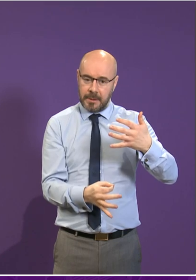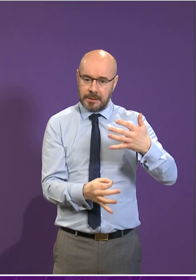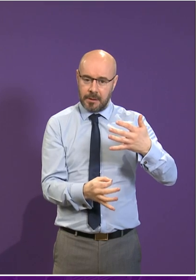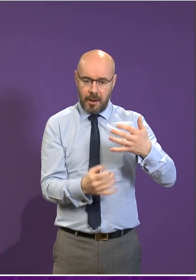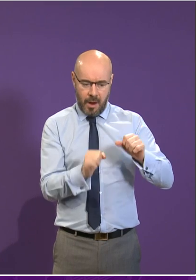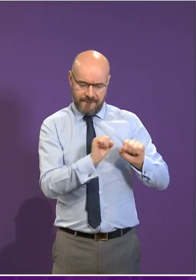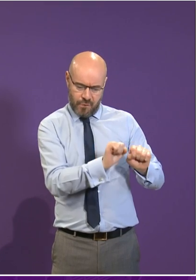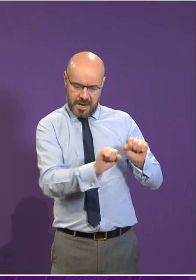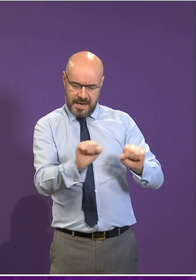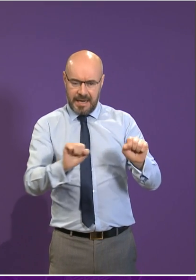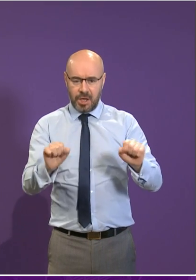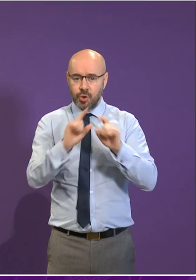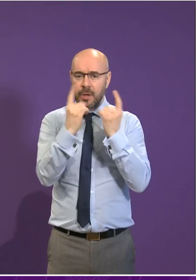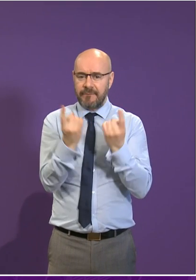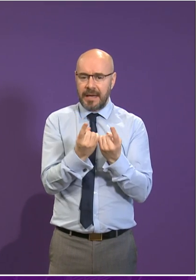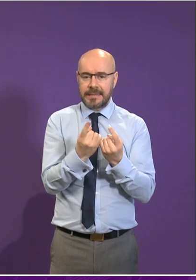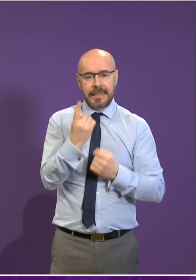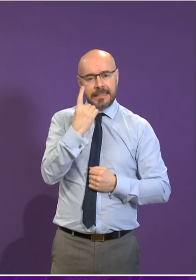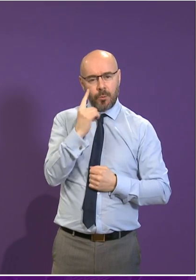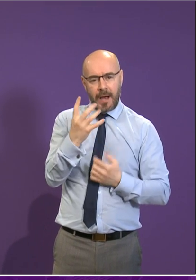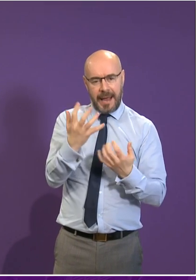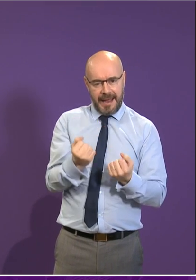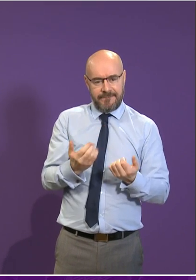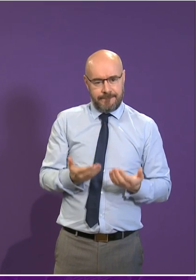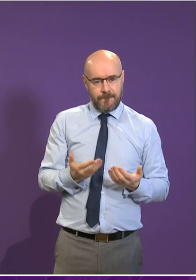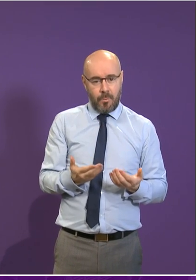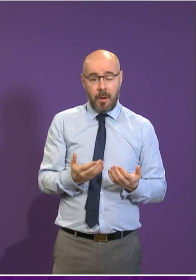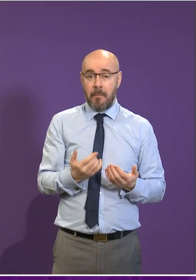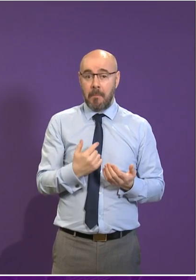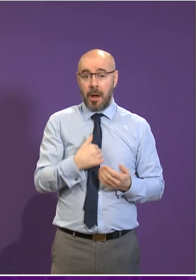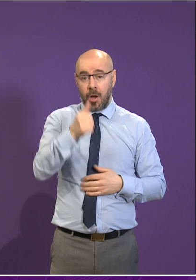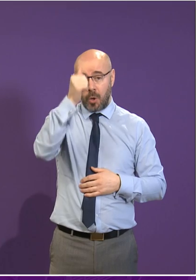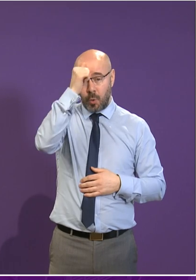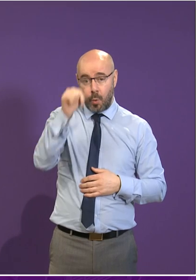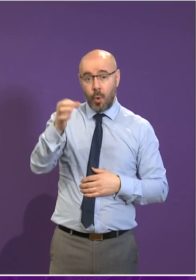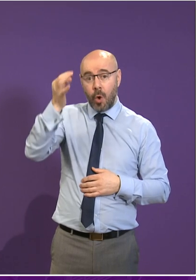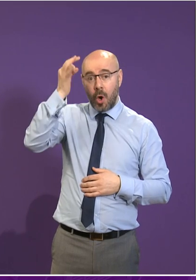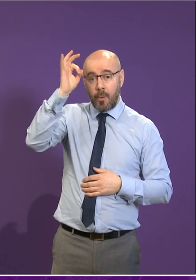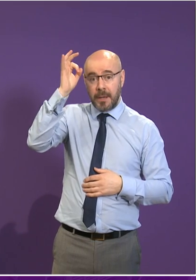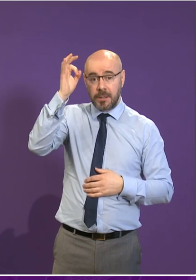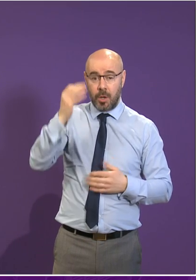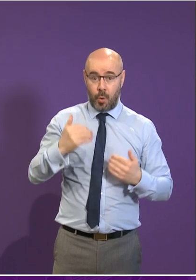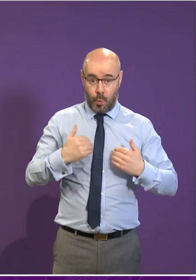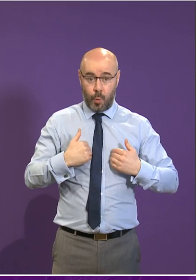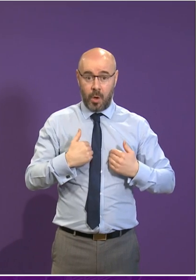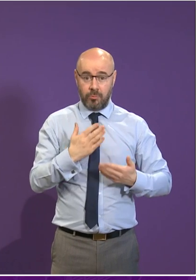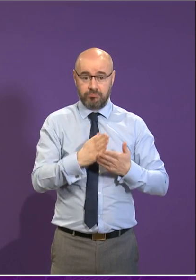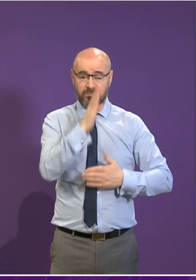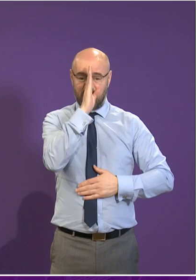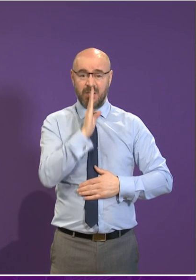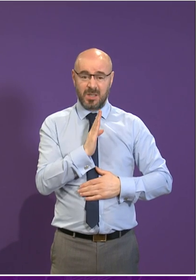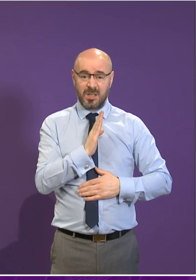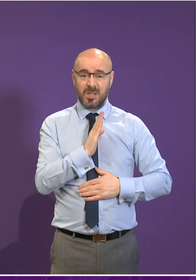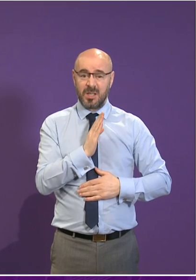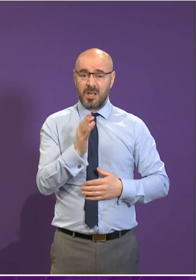place for those universities. But I hope the committee can be in no doubt about how serious the government takes this as a political